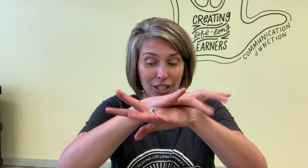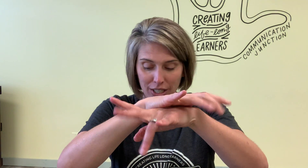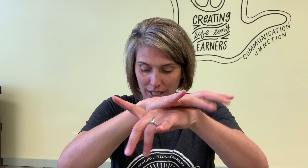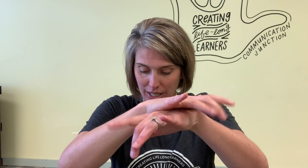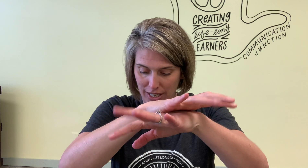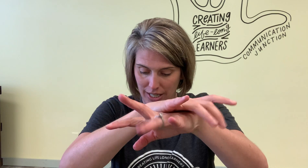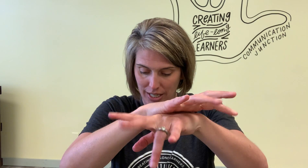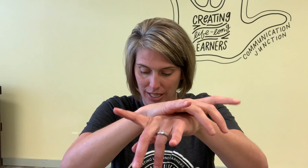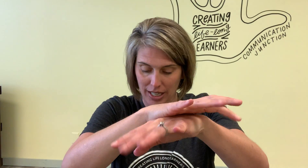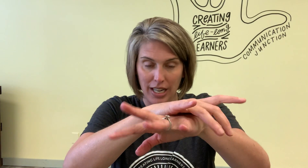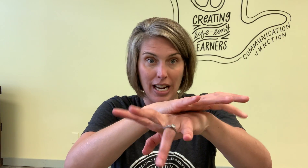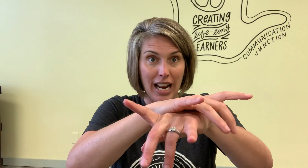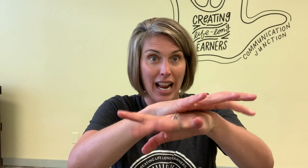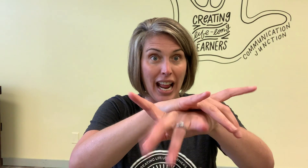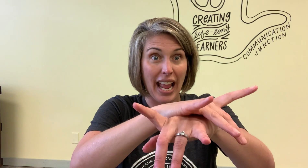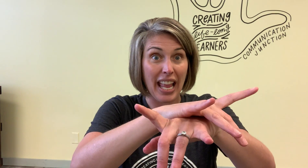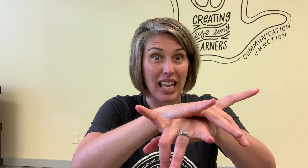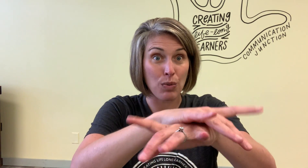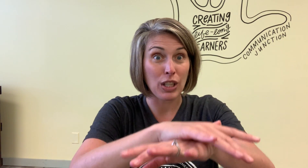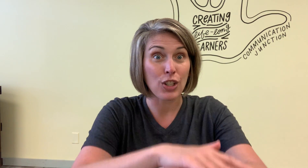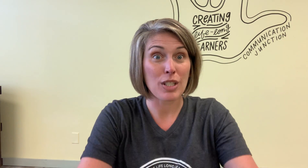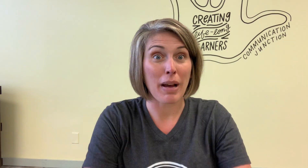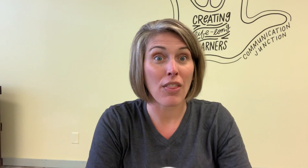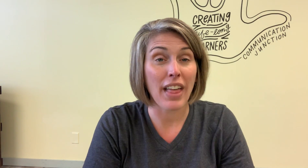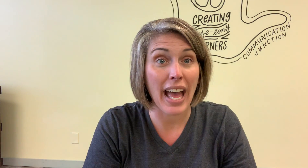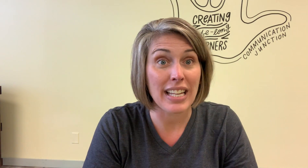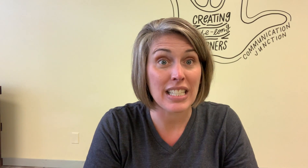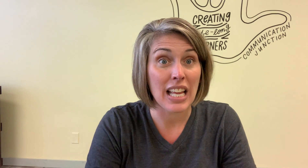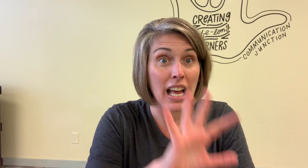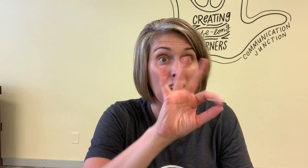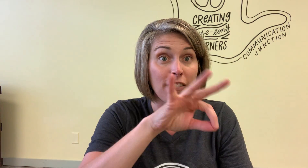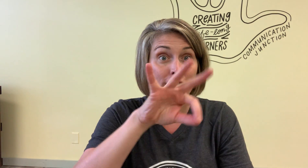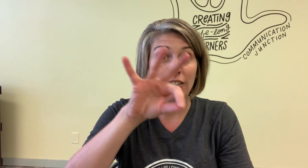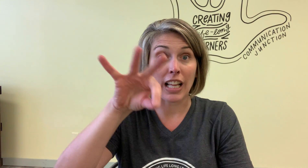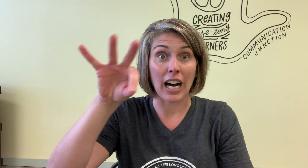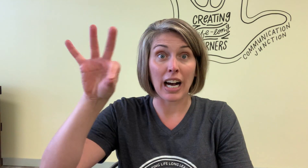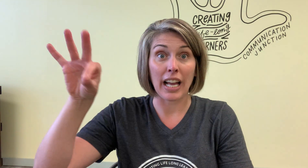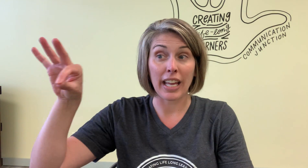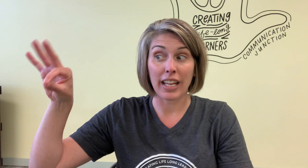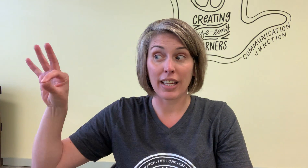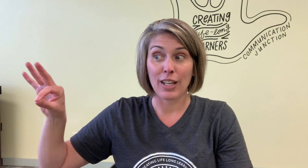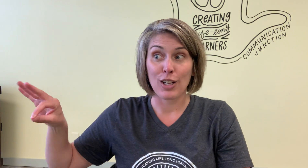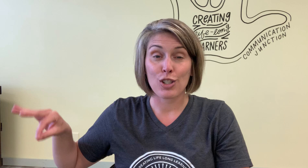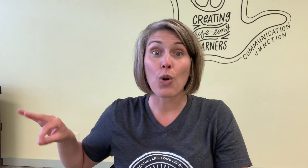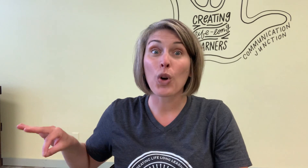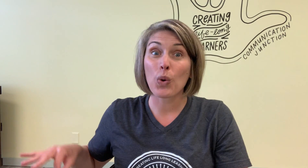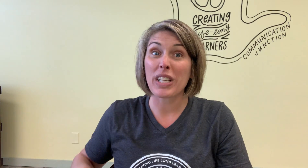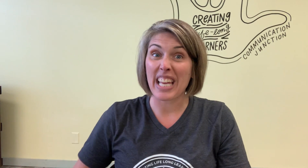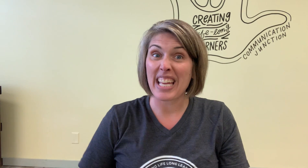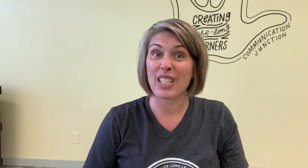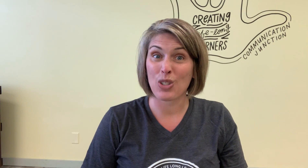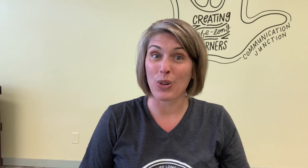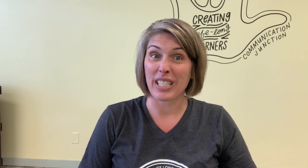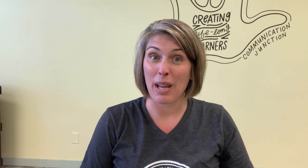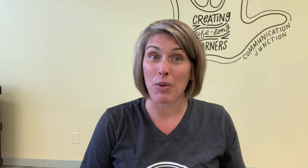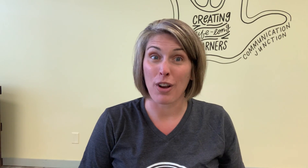spider, and we learned about that fly. So we're going to end story time with our